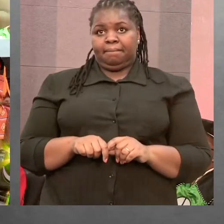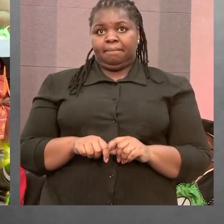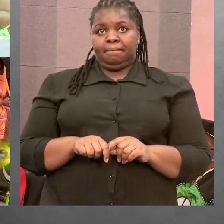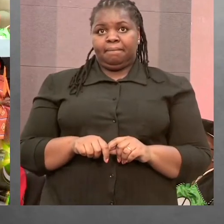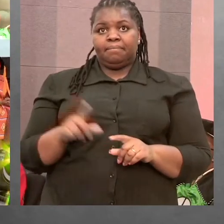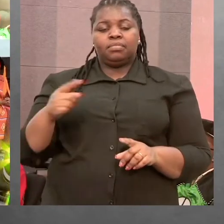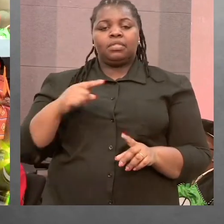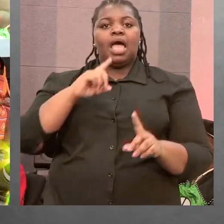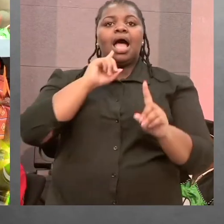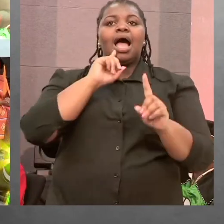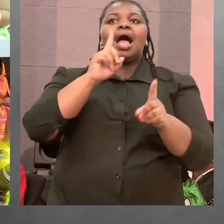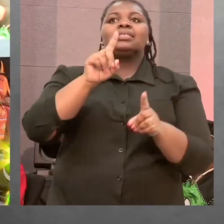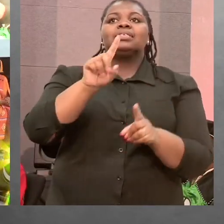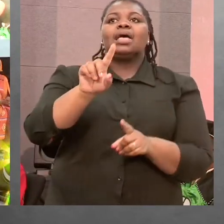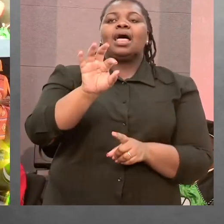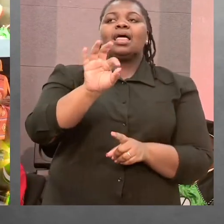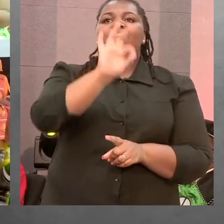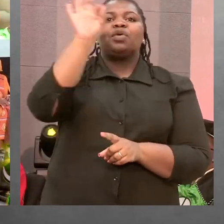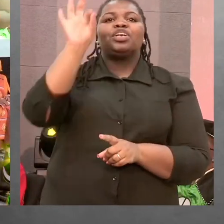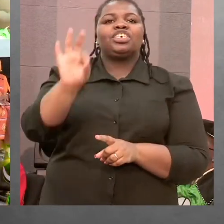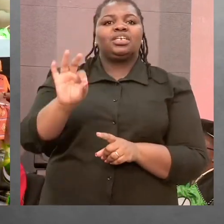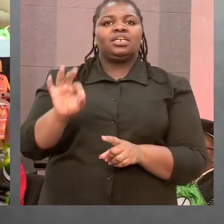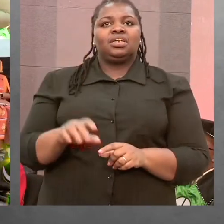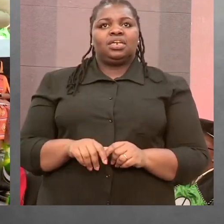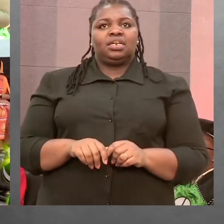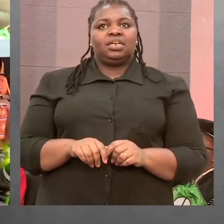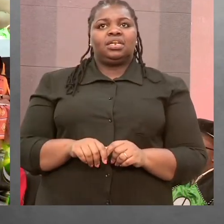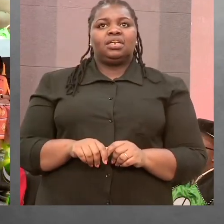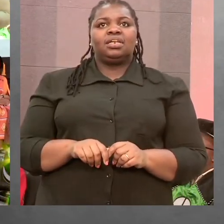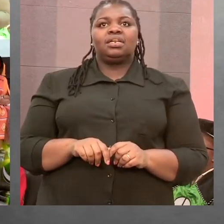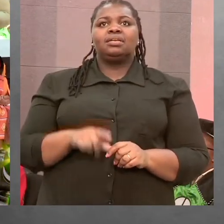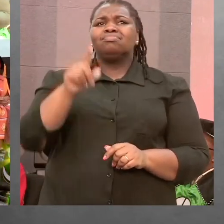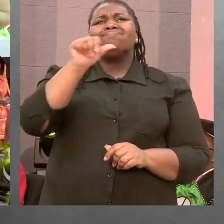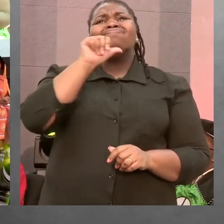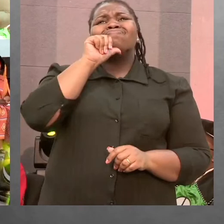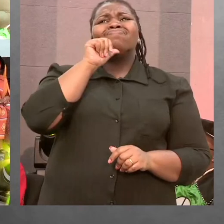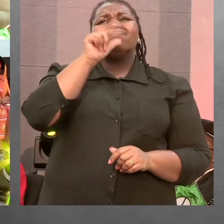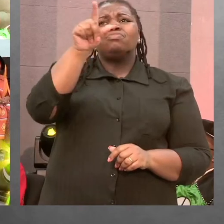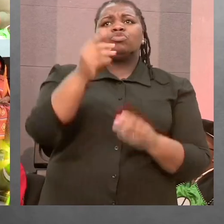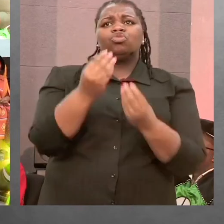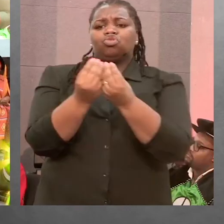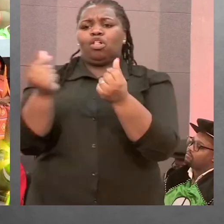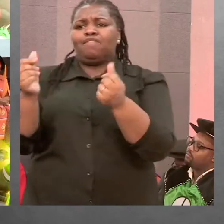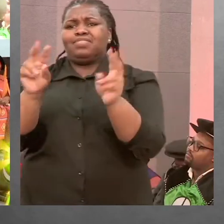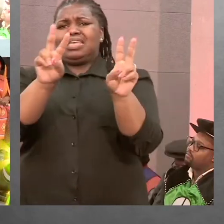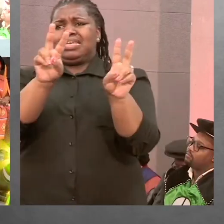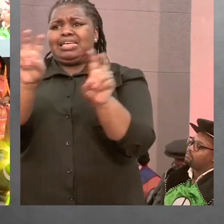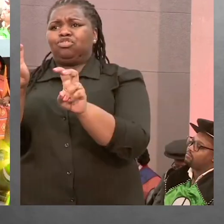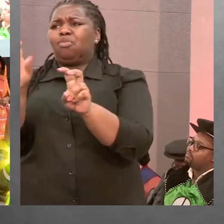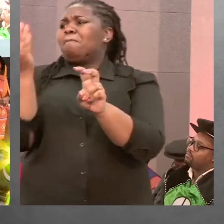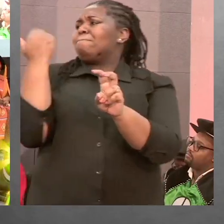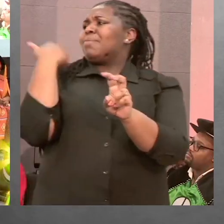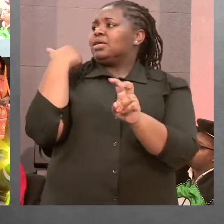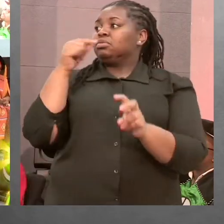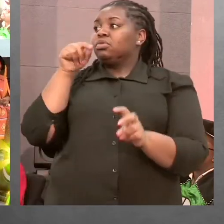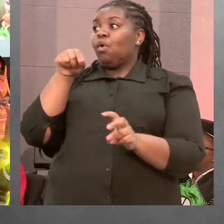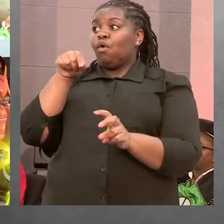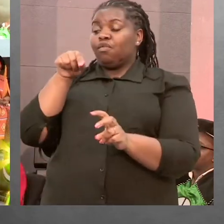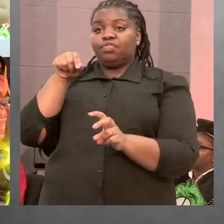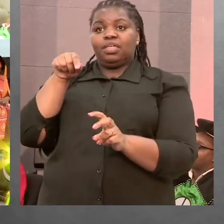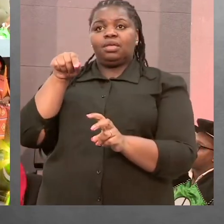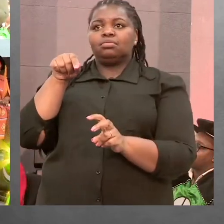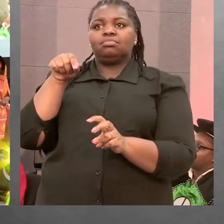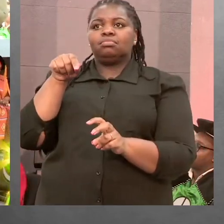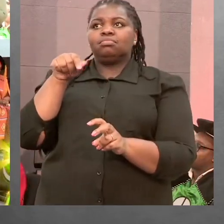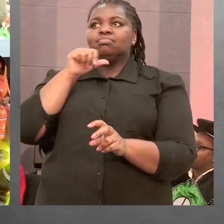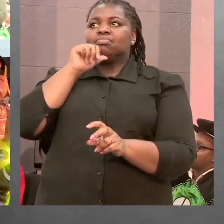and answering the question, whether can you resolve the issues of the past of this country